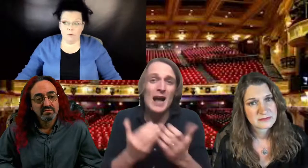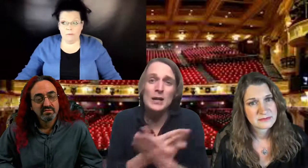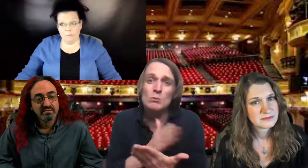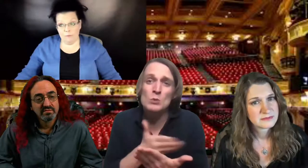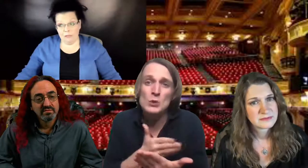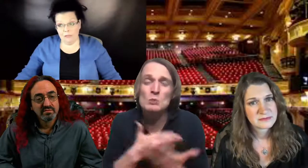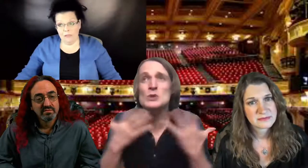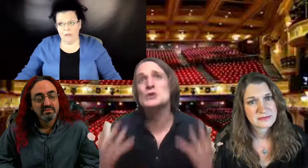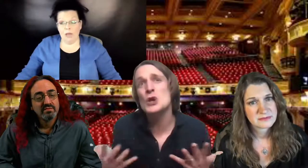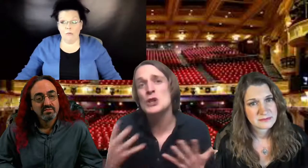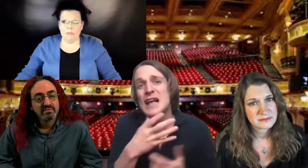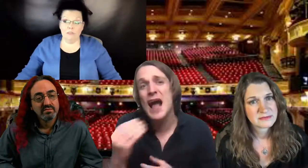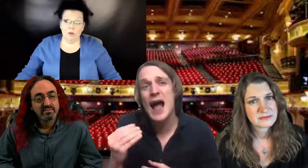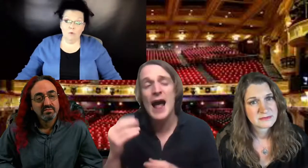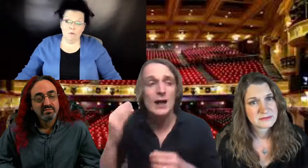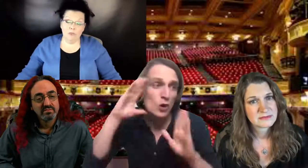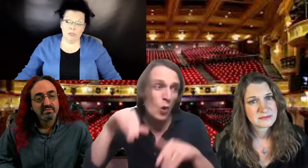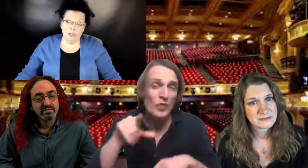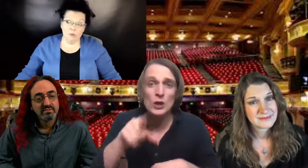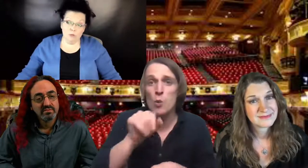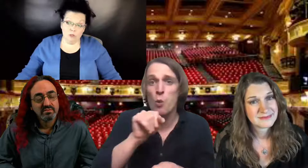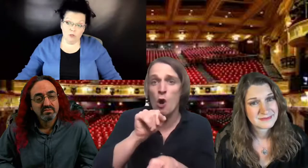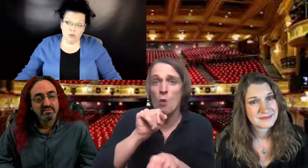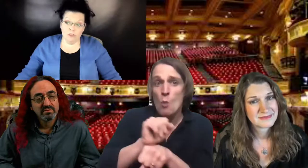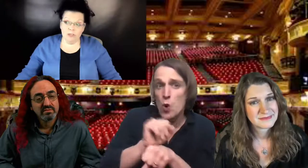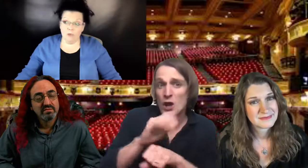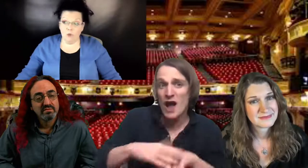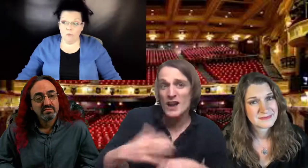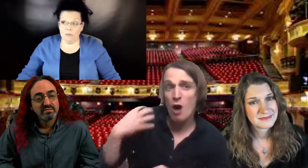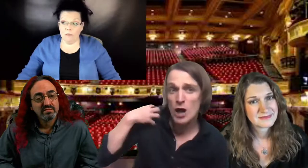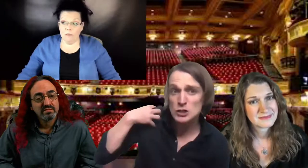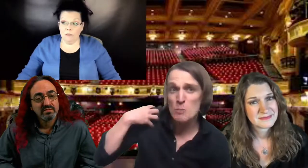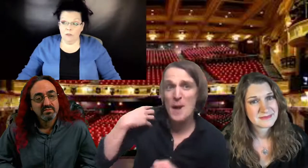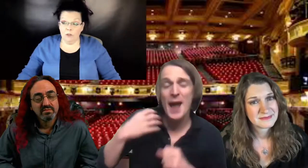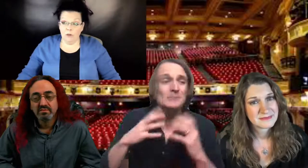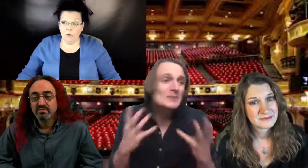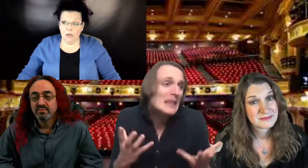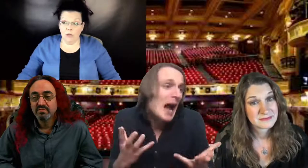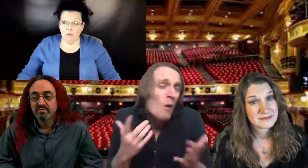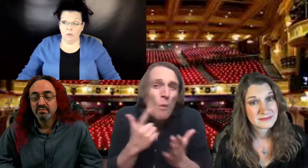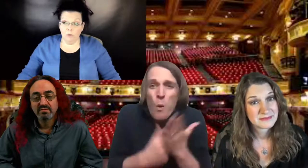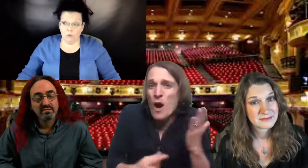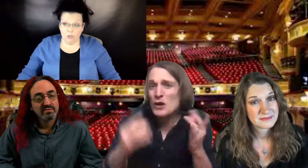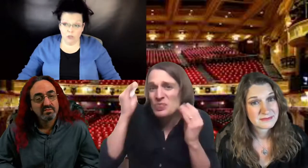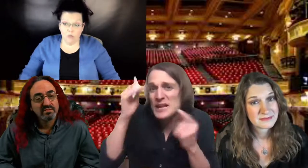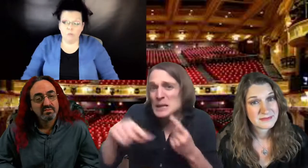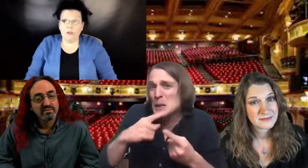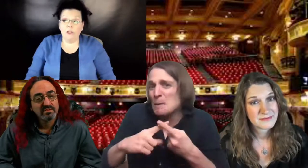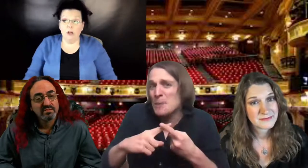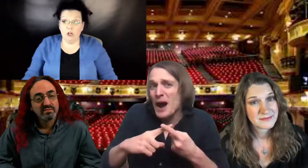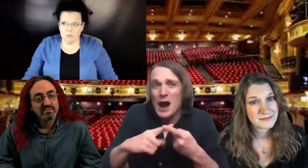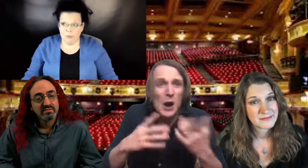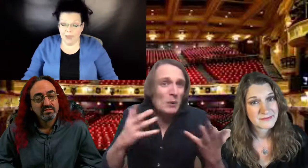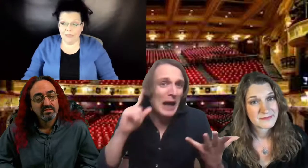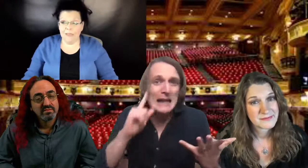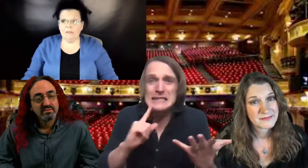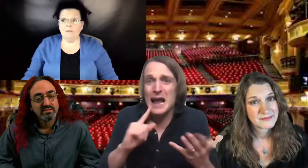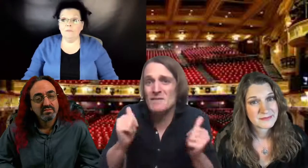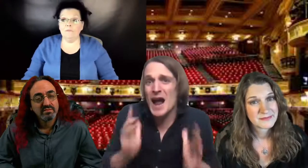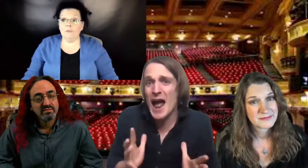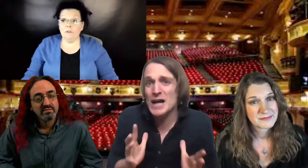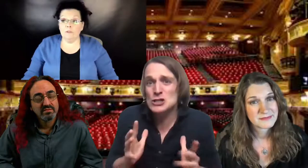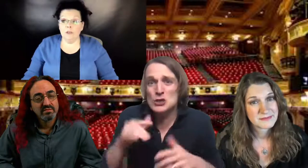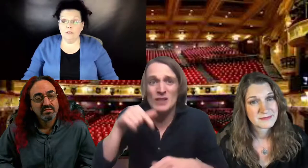am or remember me. I was, you know, I was looking at your musicals and I was hoping, you know, you were working, I saw you were working on Hunchback